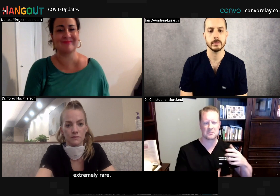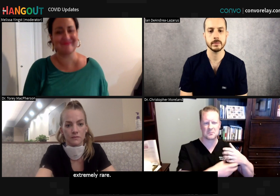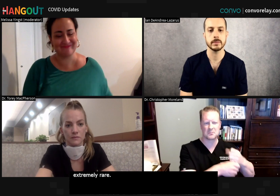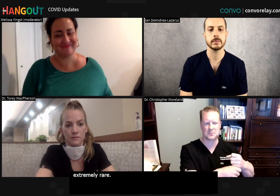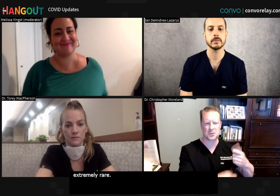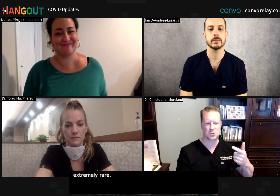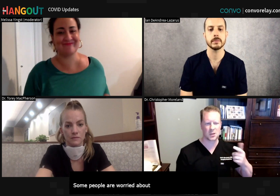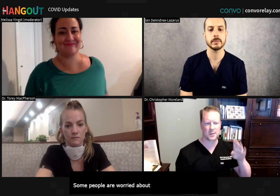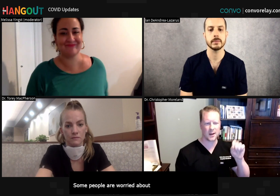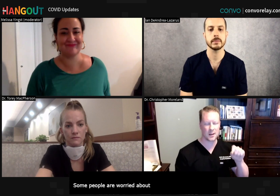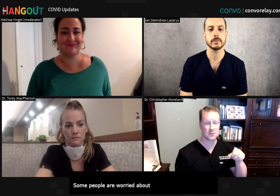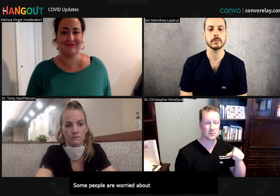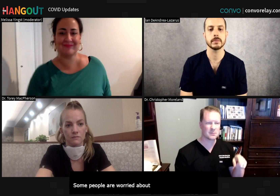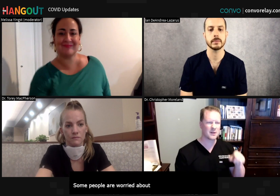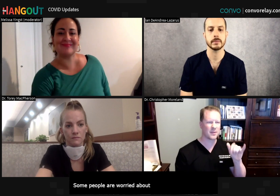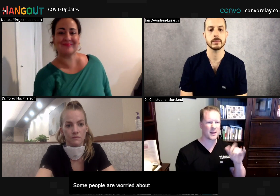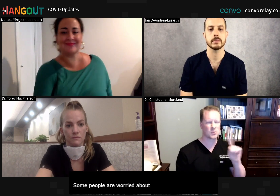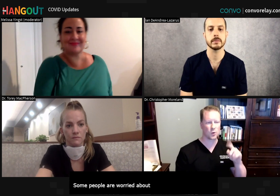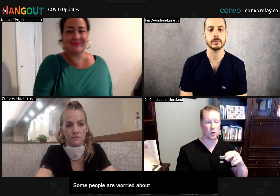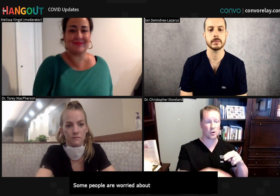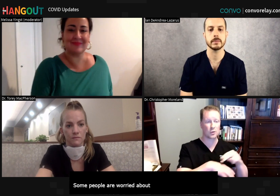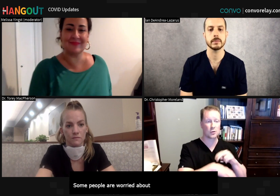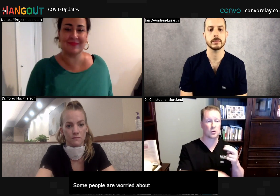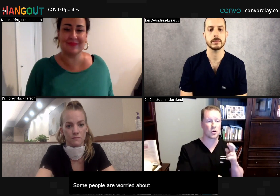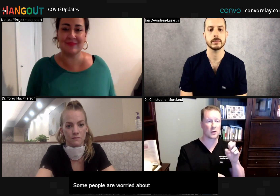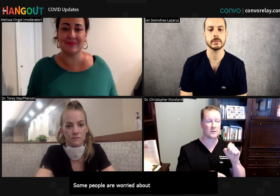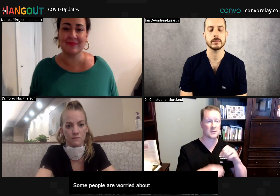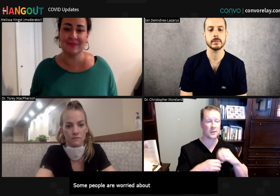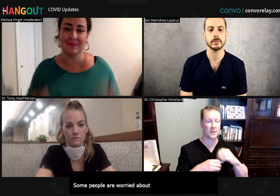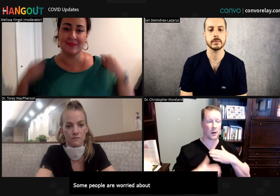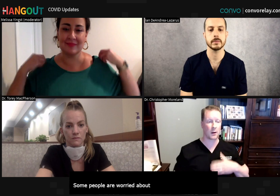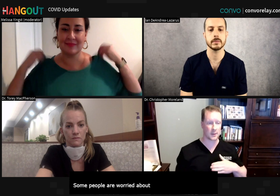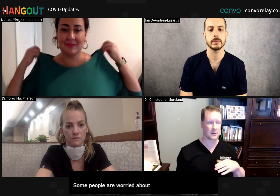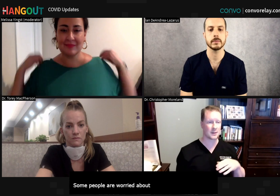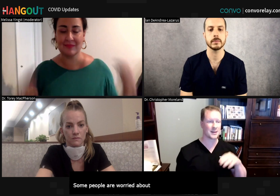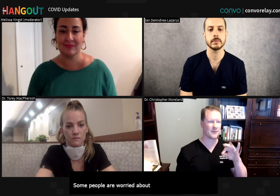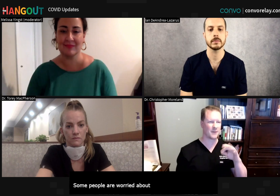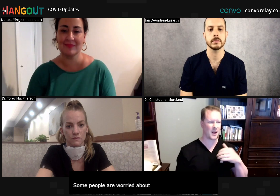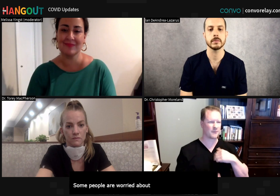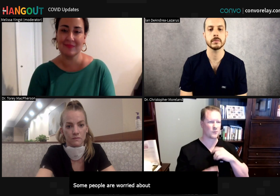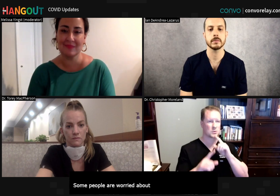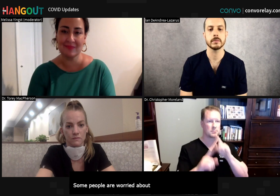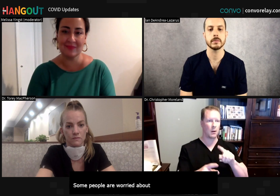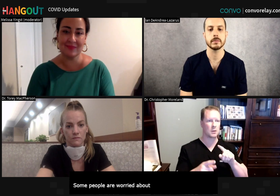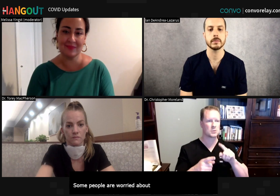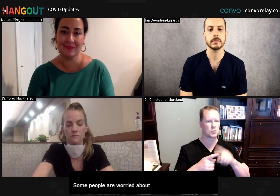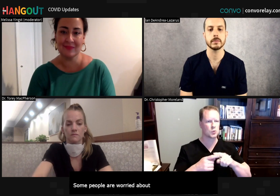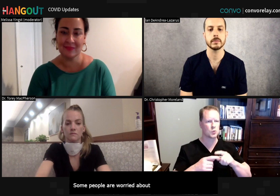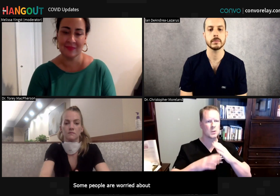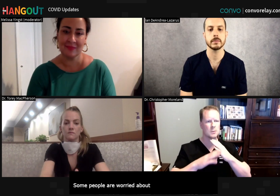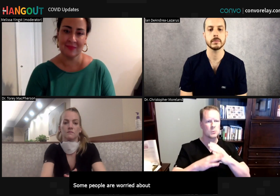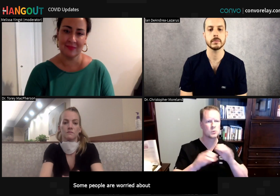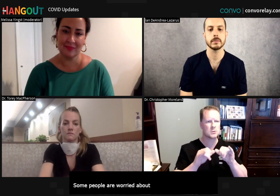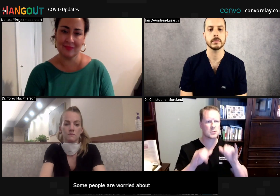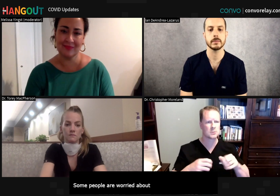a certain syndrome, GBS, where the nerves in their body, they have a